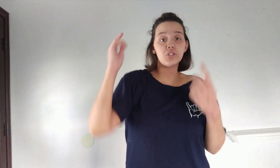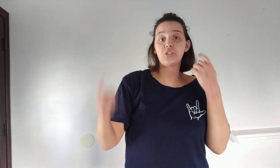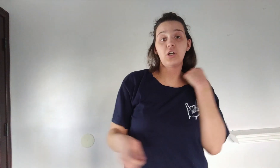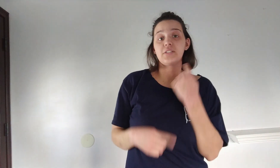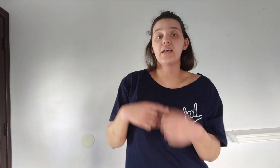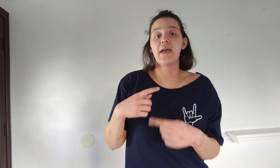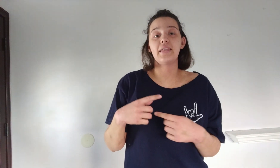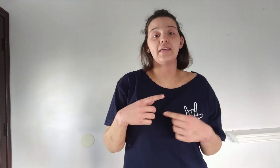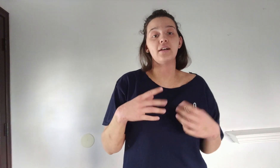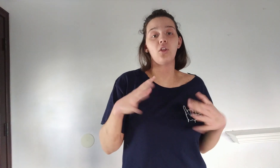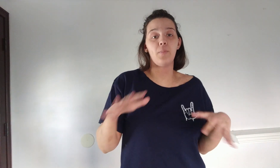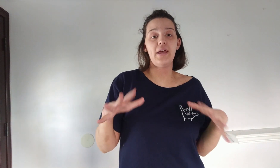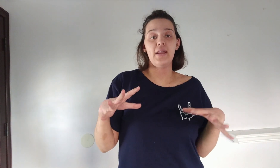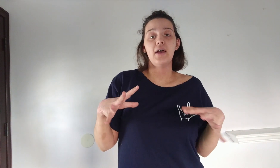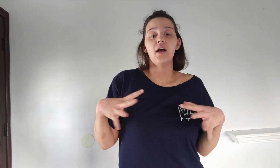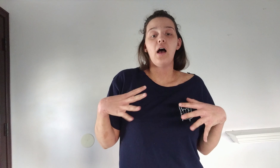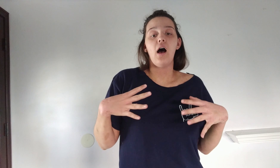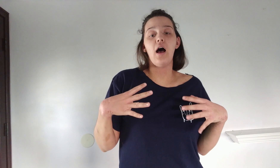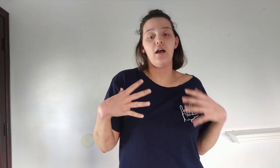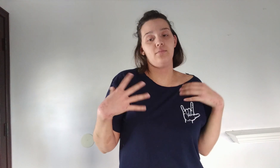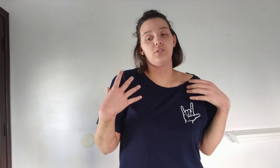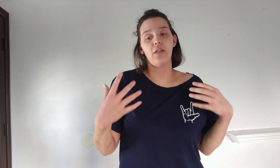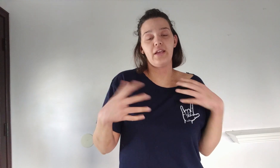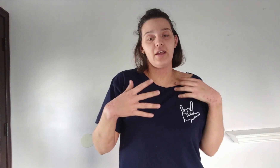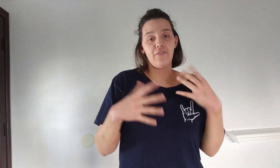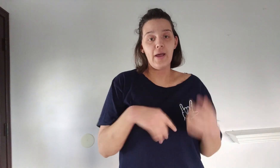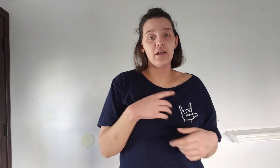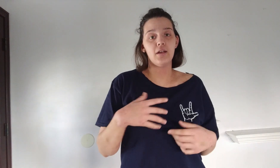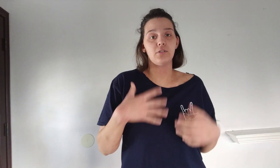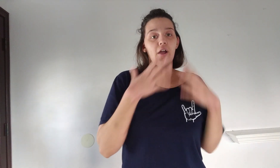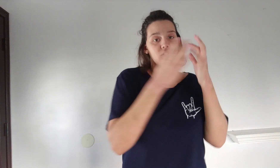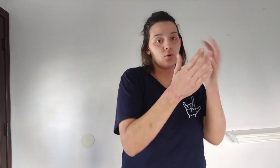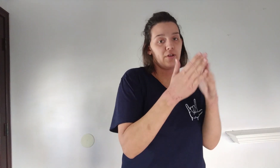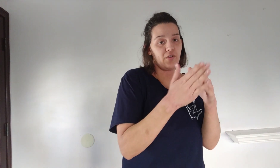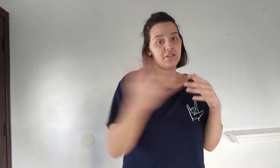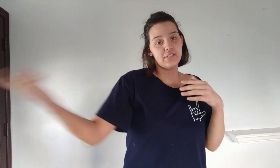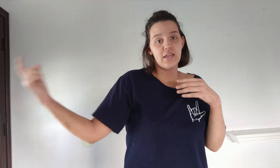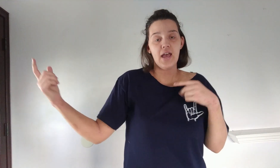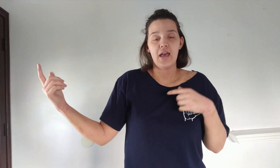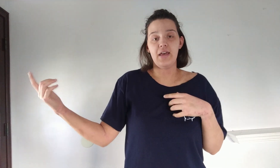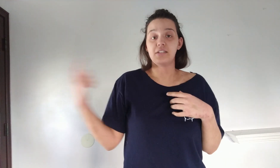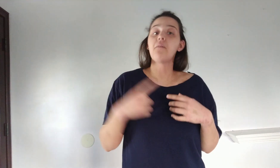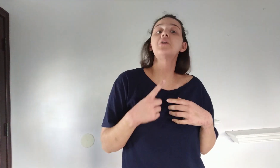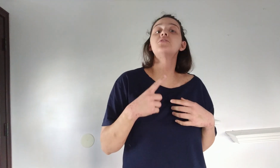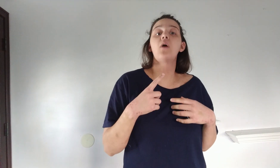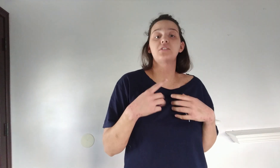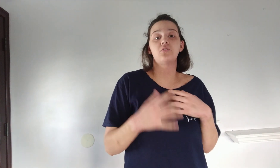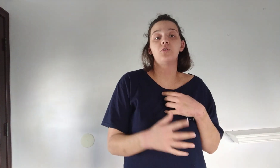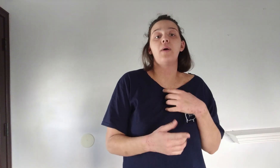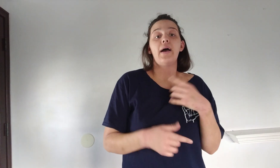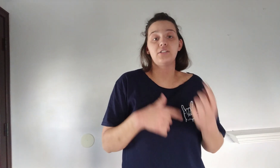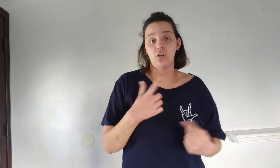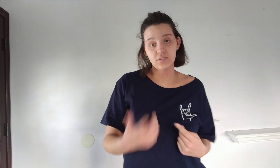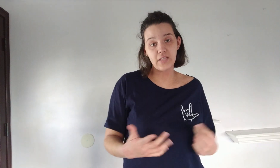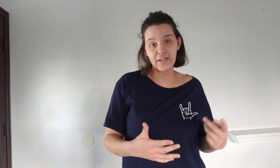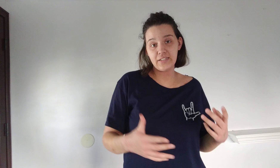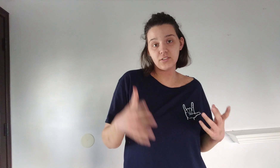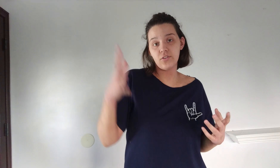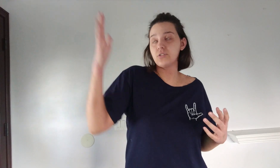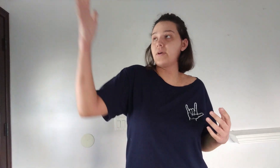start signing a little bit. So like if I am talking to one of my friends and a deaf person walks in the room, I start signing, so this way the